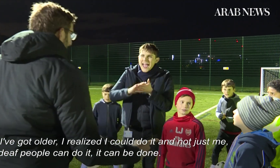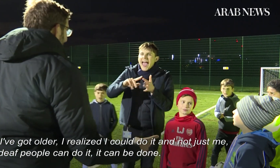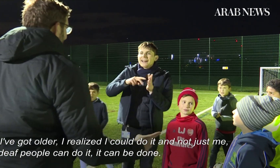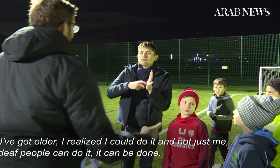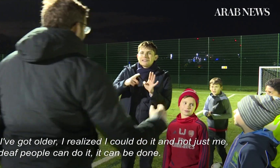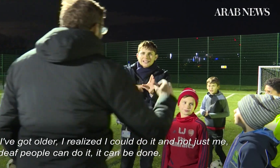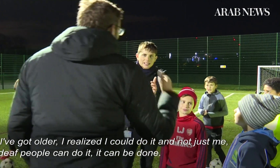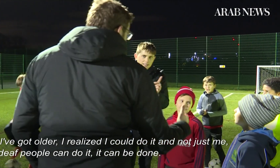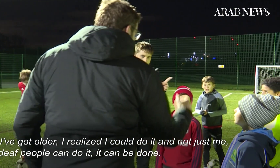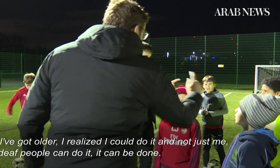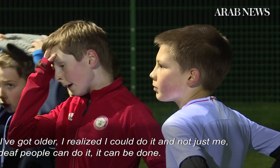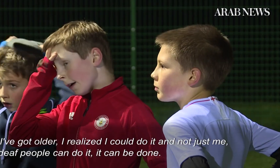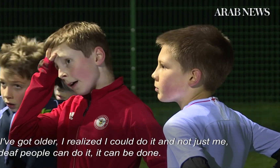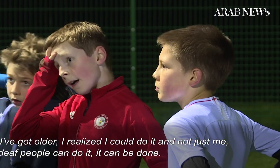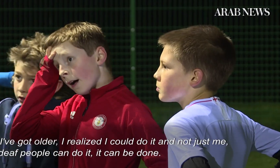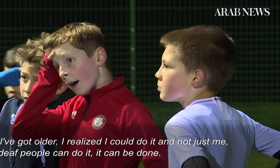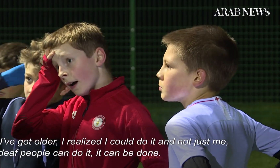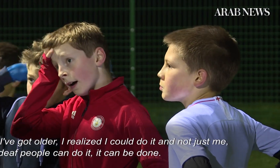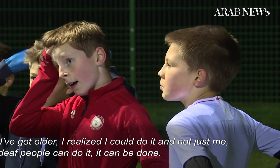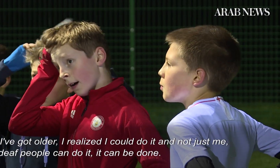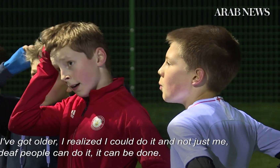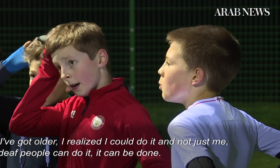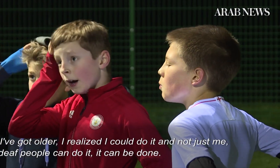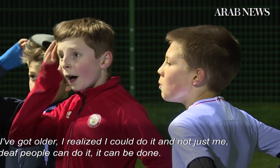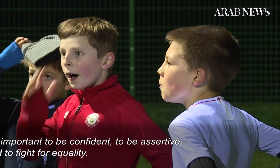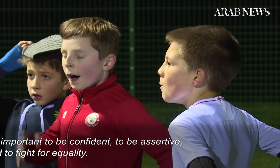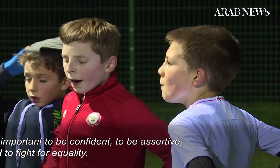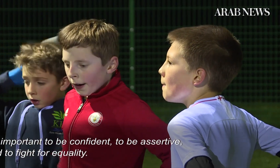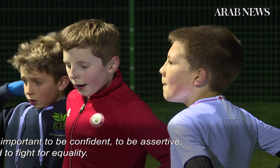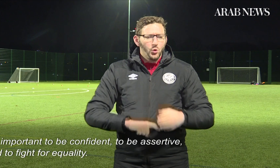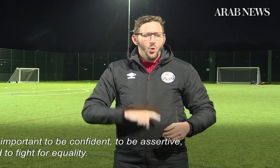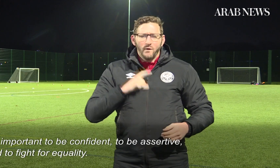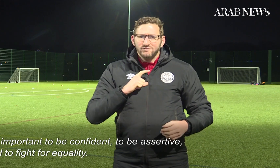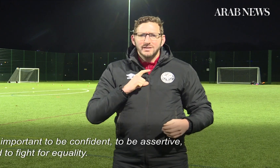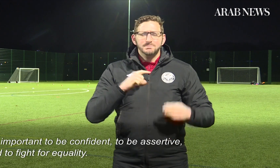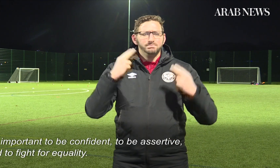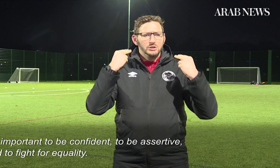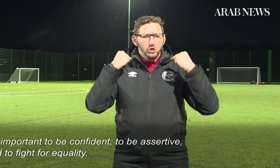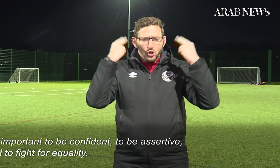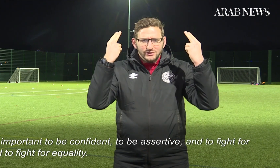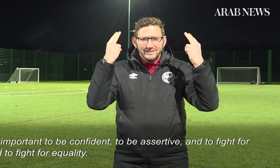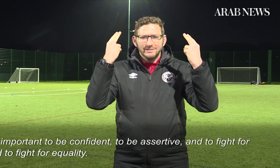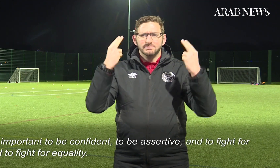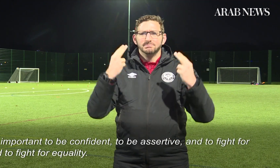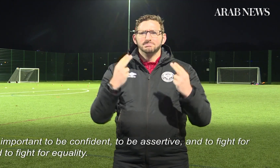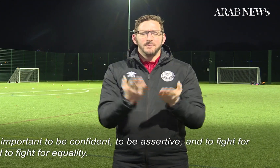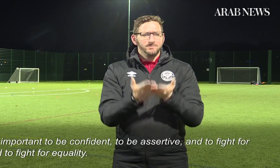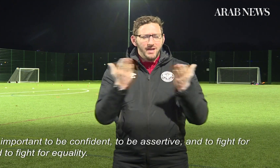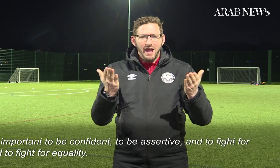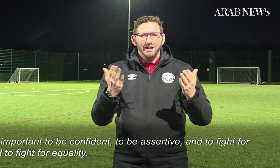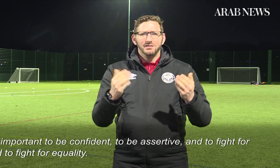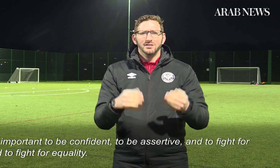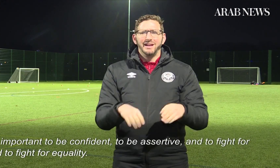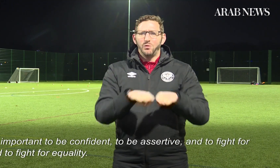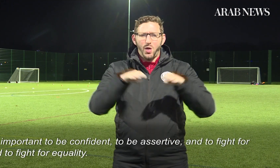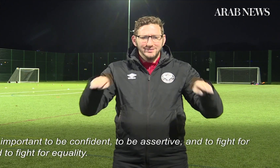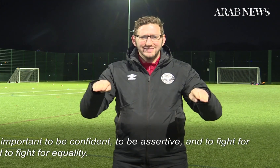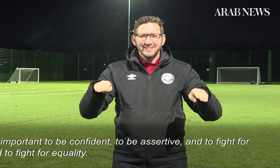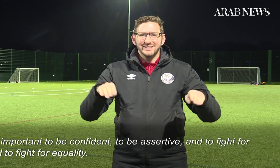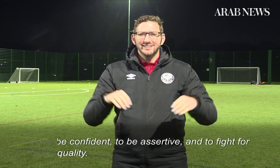not just me, all deaf people can do it. It can be done. It's important to be confident and to be assertive and to fight for equality, you know. I